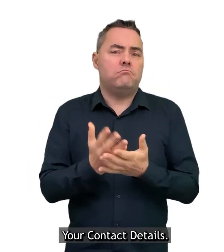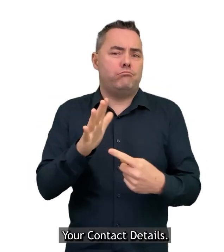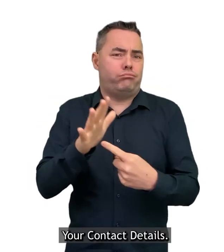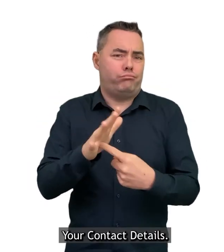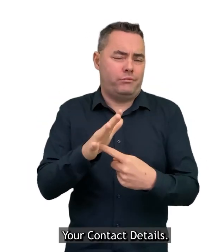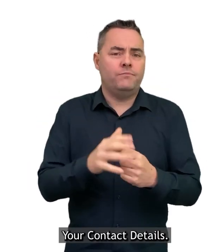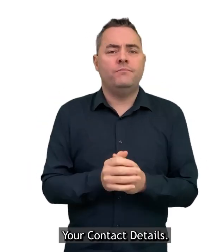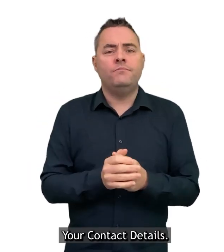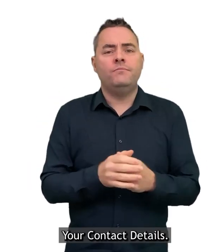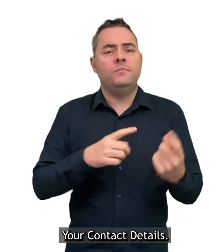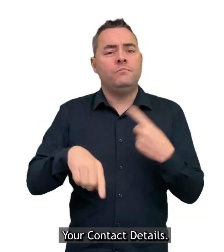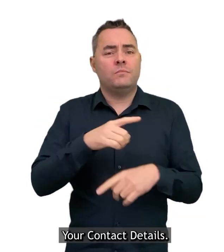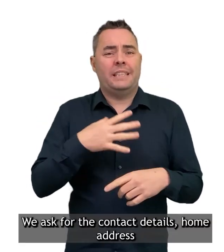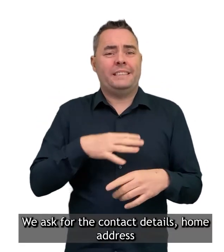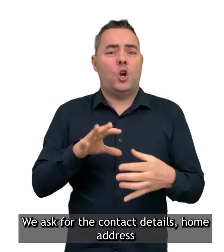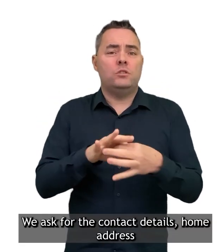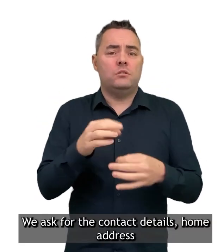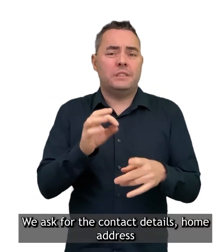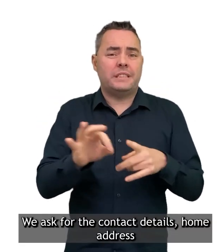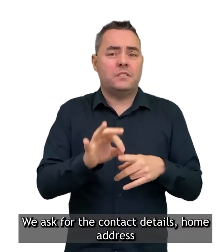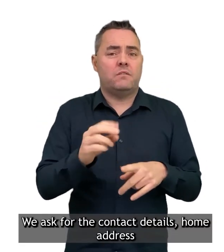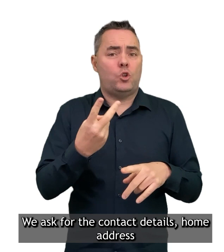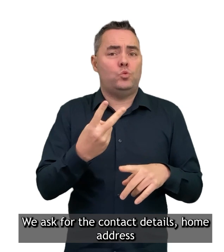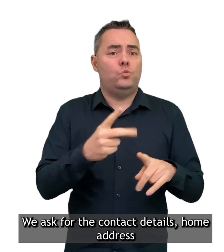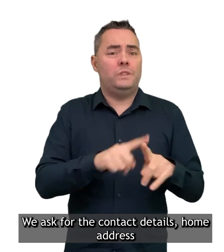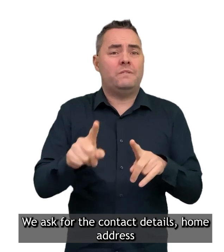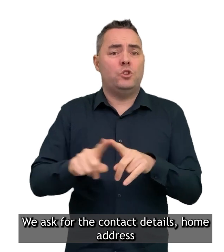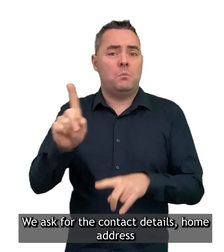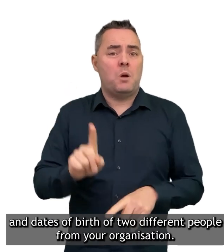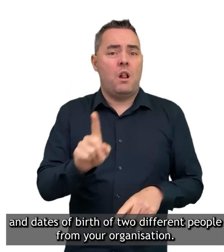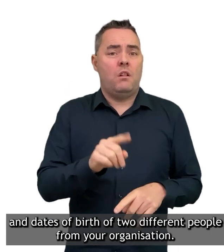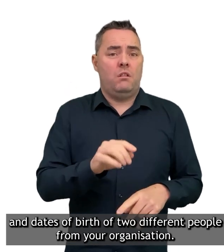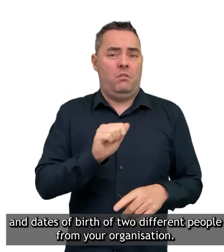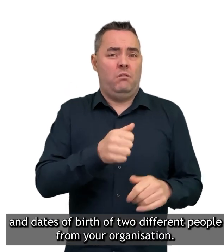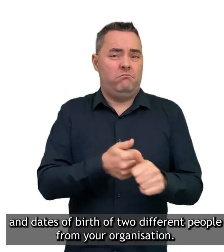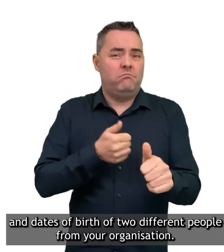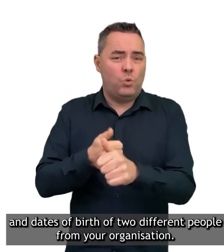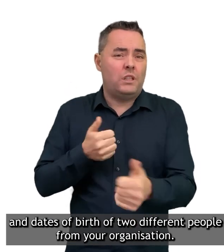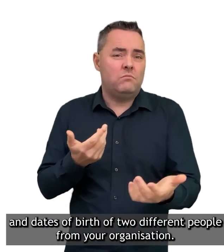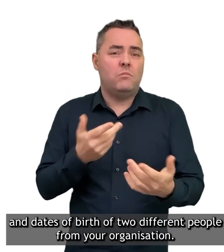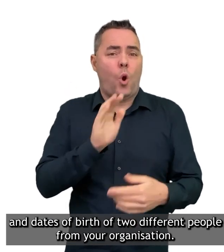Your contact details. We ask for the contact details, home address and dates of birth of 2 different people from your